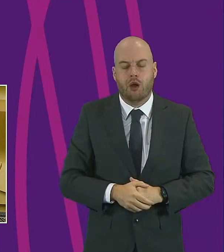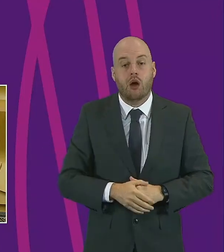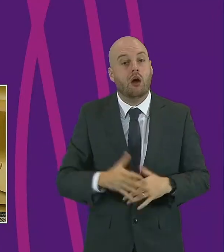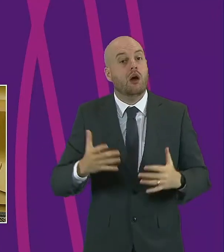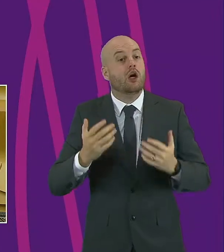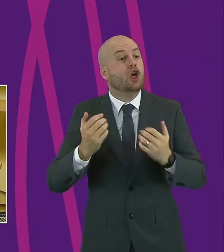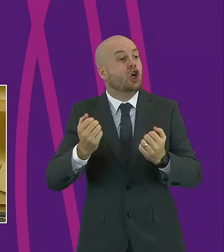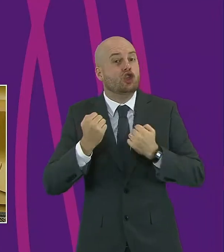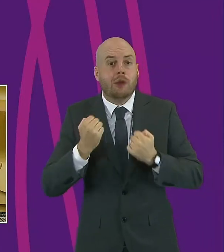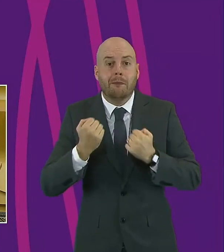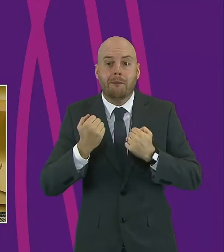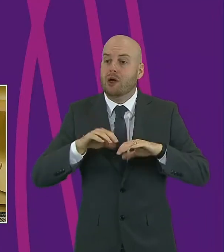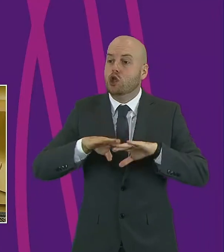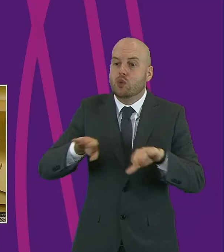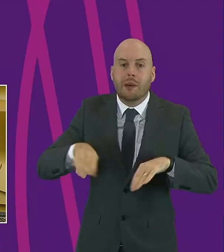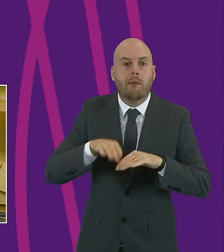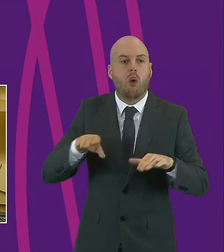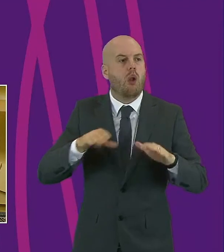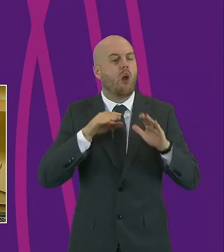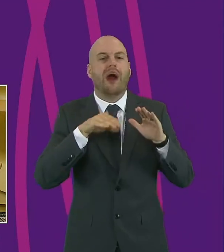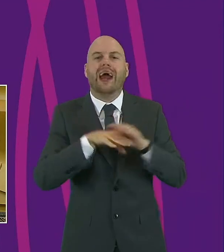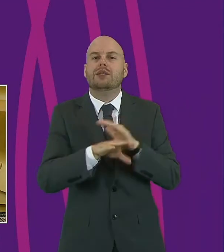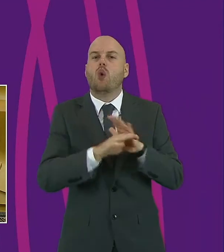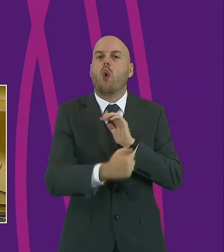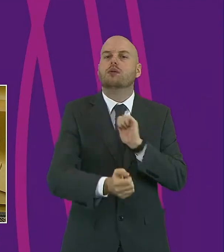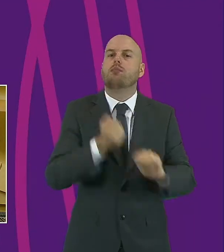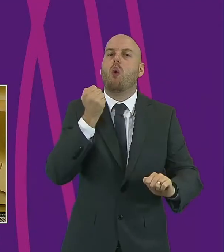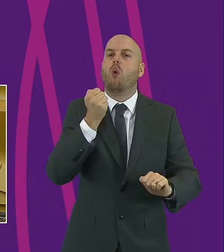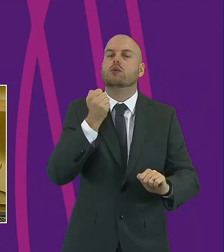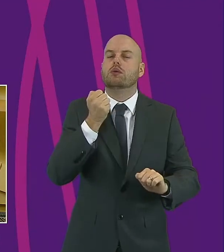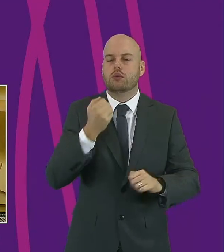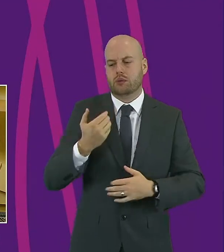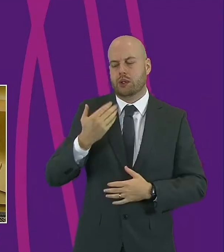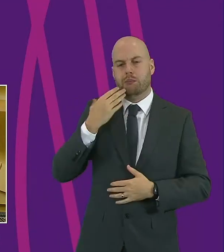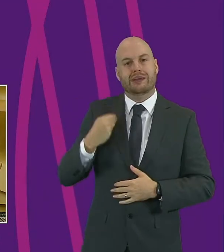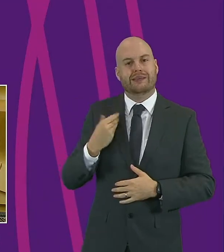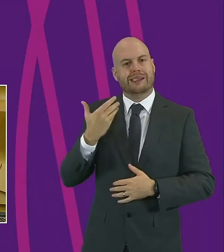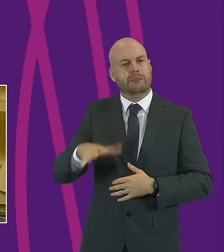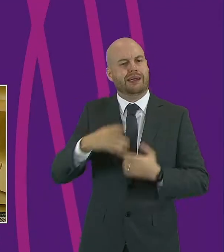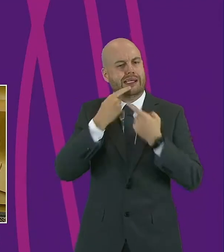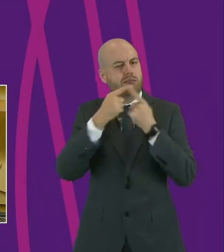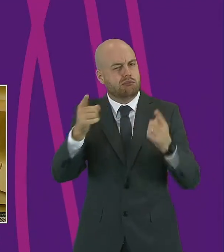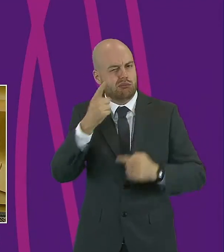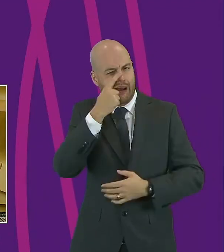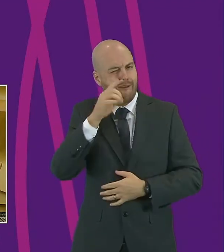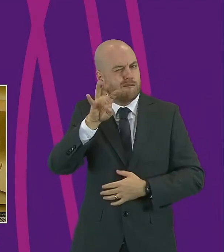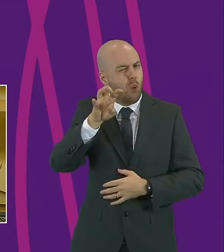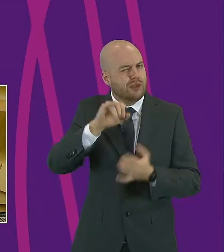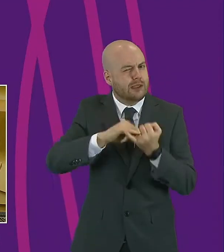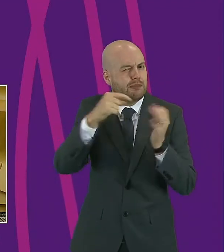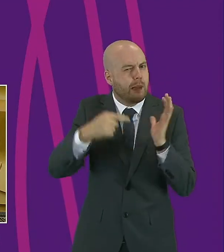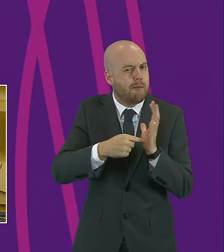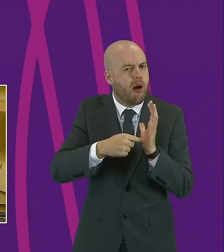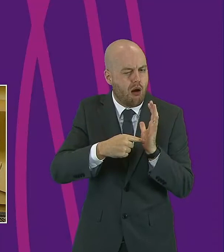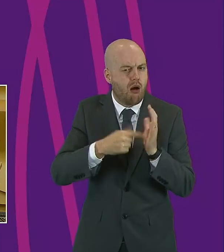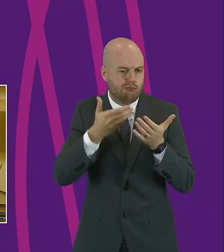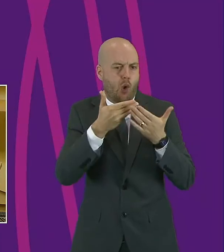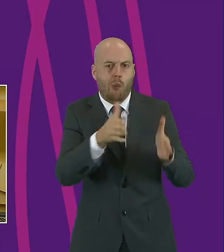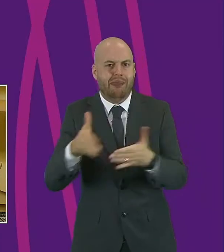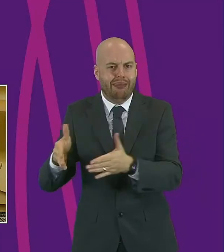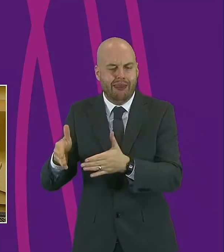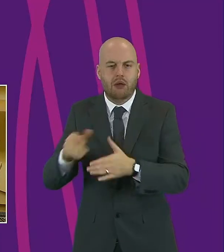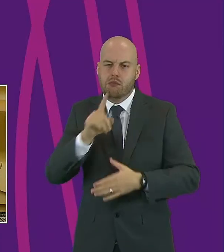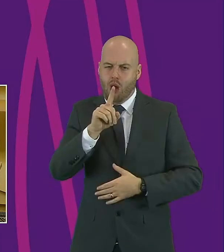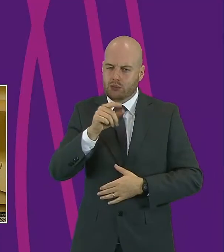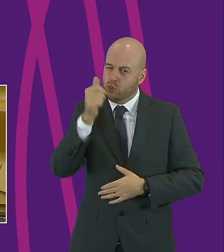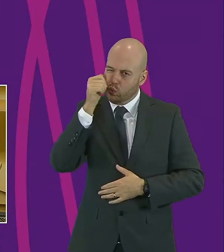sports courts. 3 weeks ago I indicated they could reopen from 14th September, but I also said then that we would consider if that date could